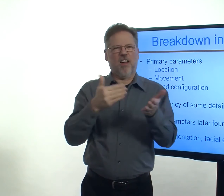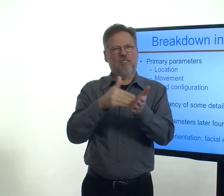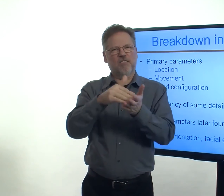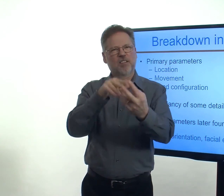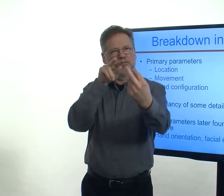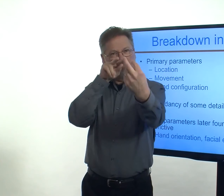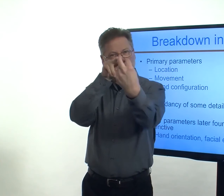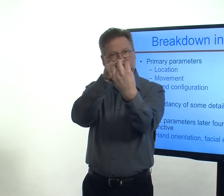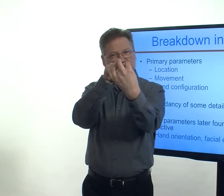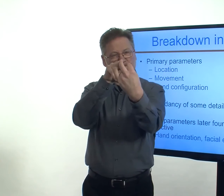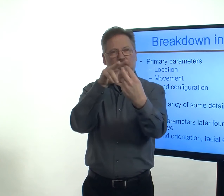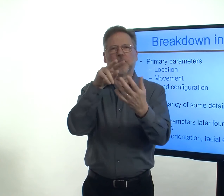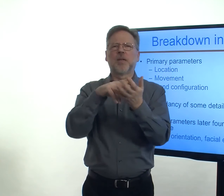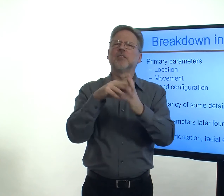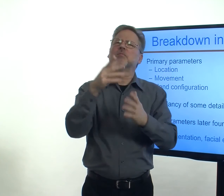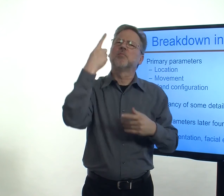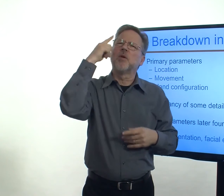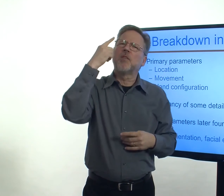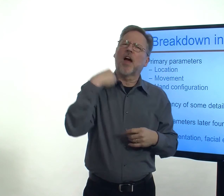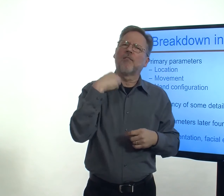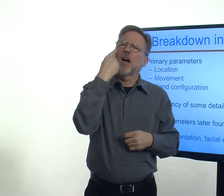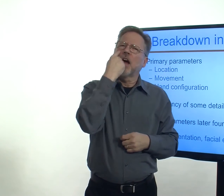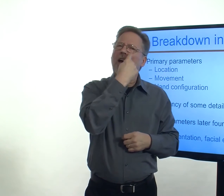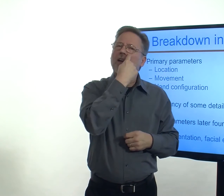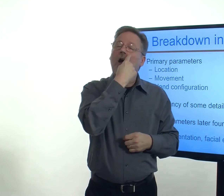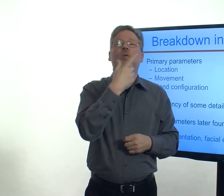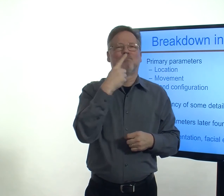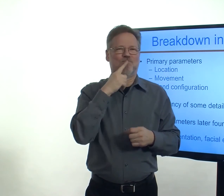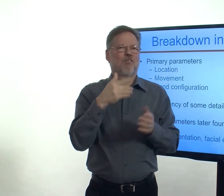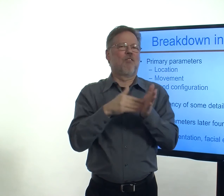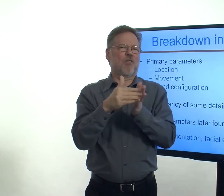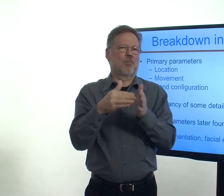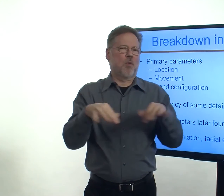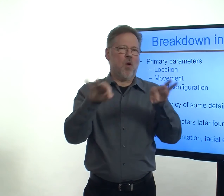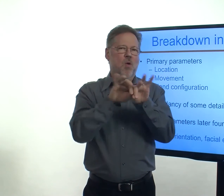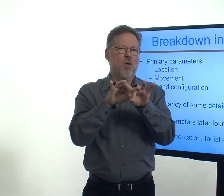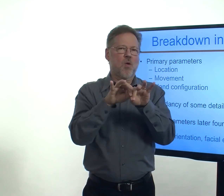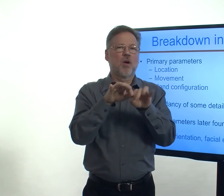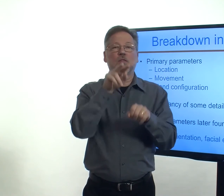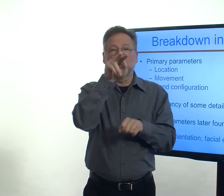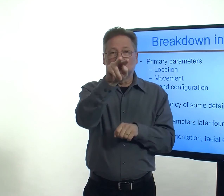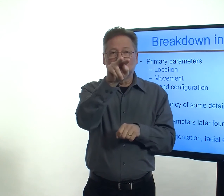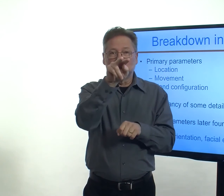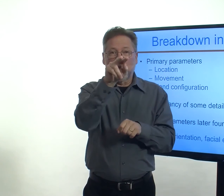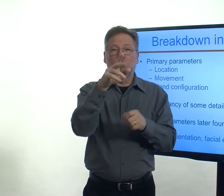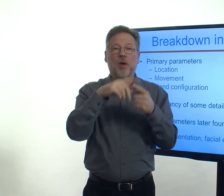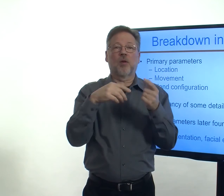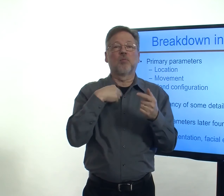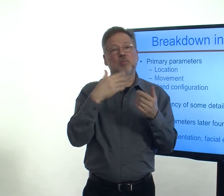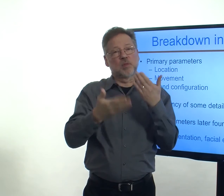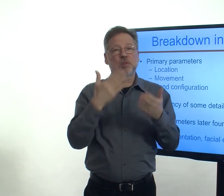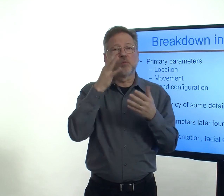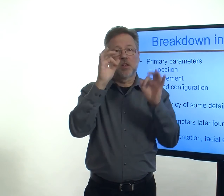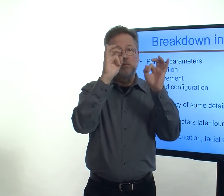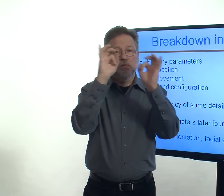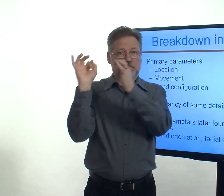conversation, often we maintain eye contact. What is the function of eye contact then? It's important for maintaining